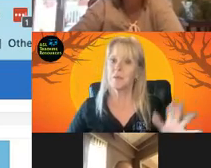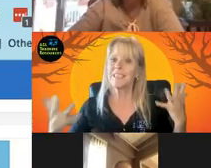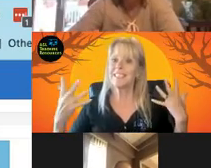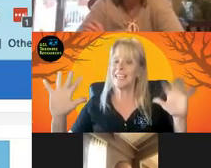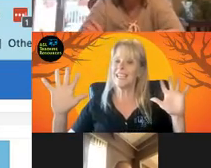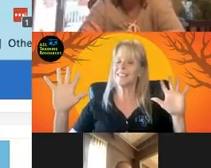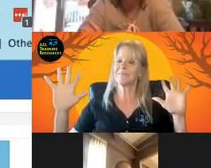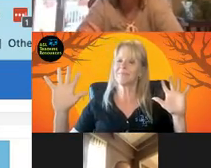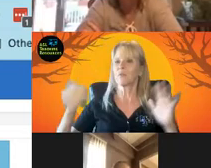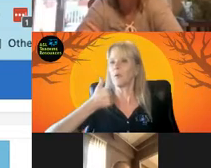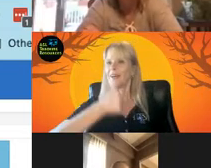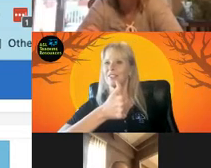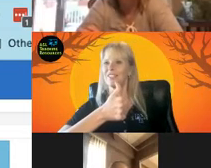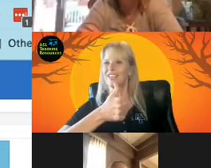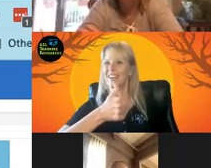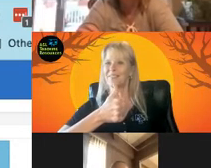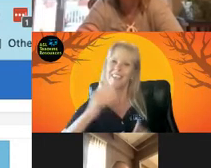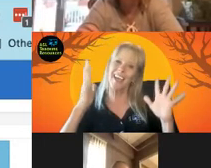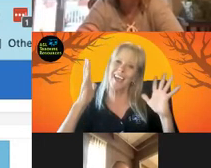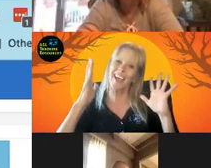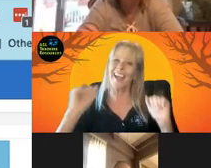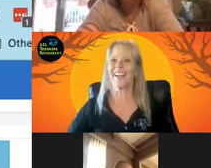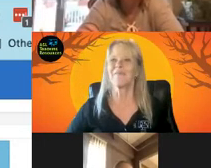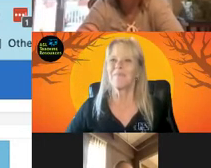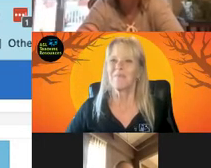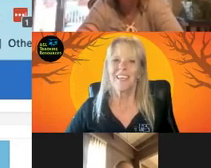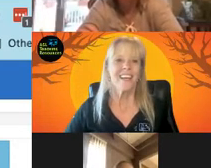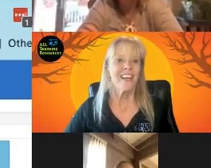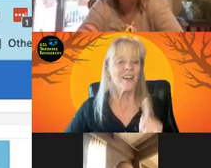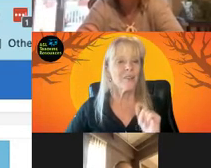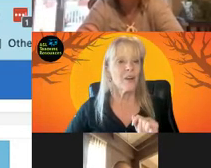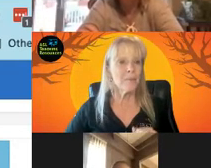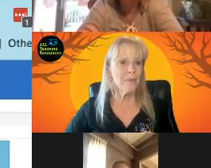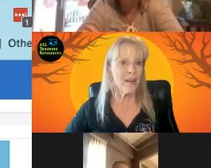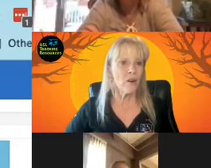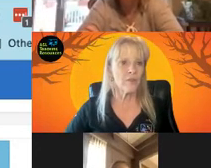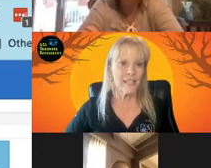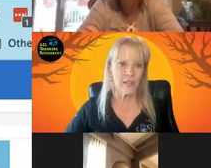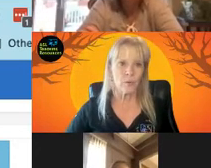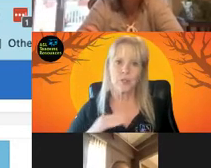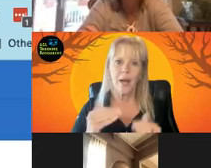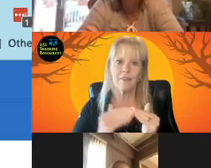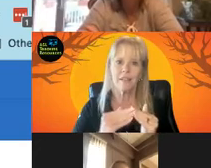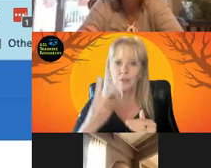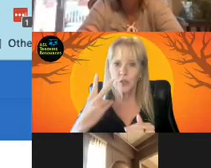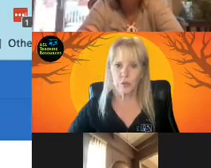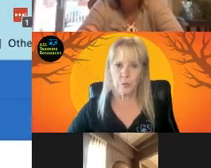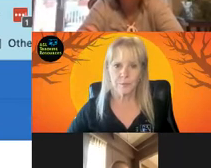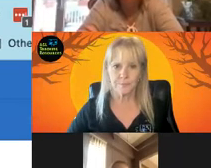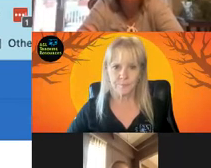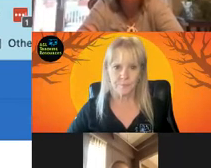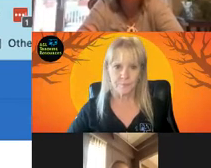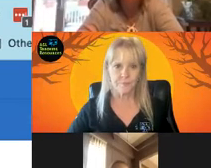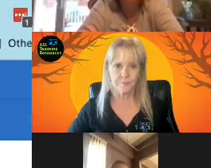When this one is done, we have the good job. Yay. Now, coming back over here, we do have a level